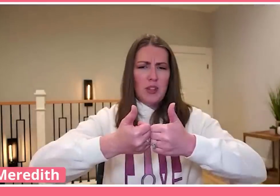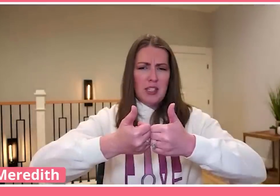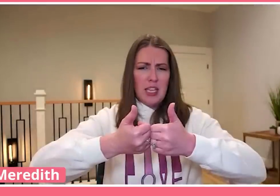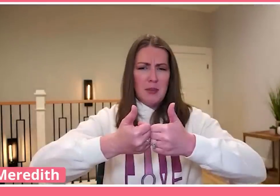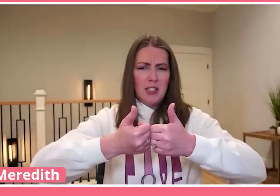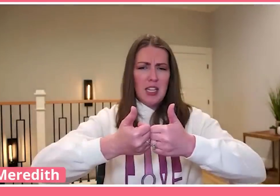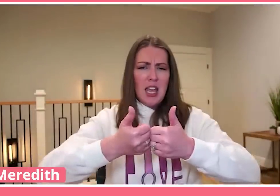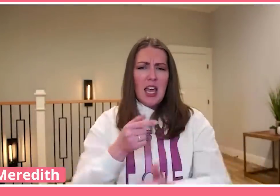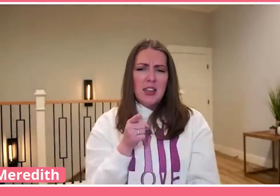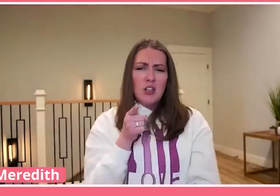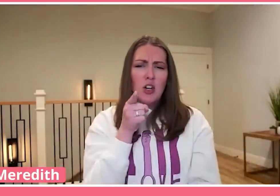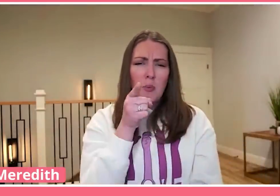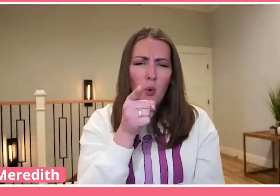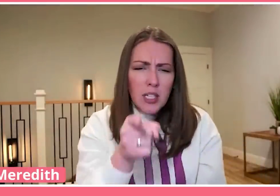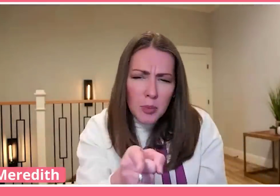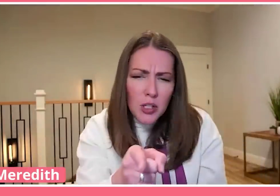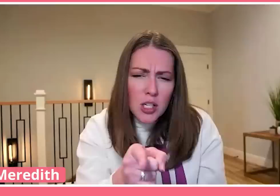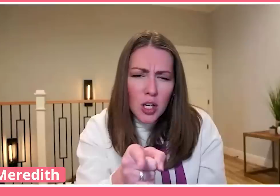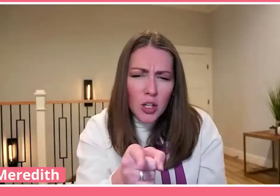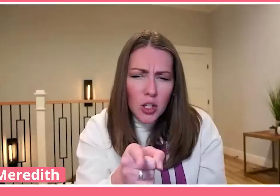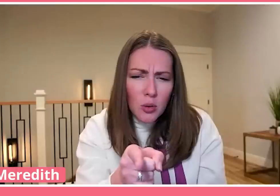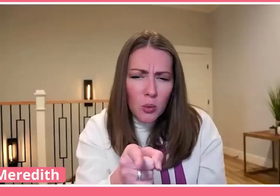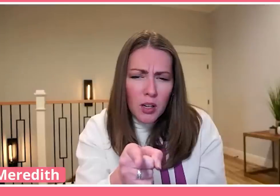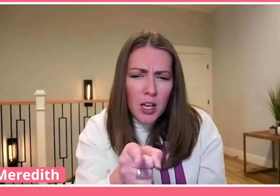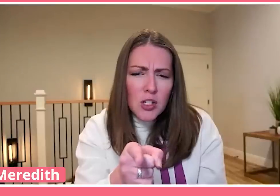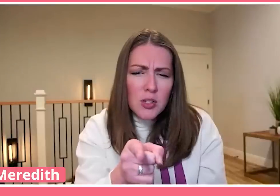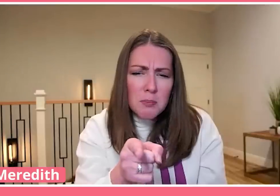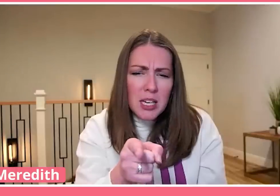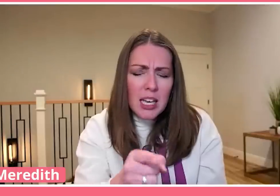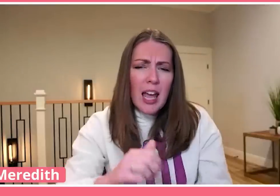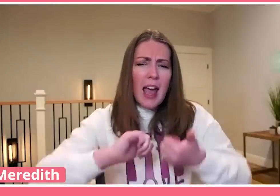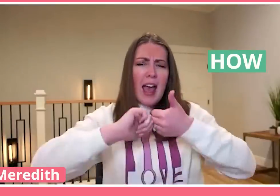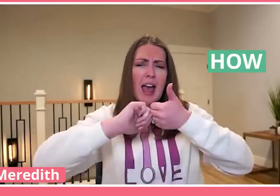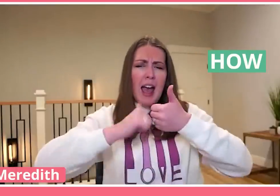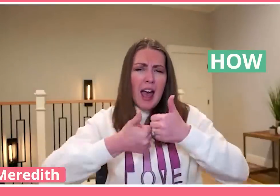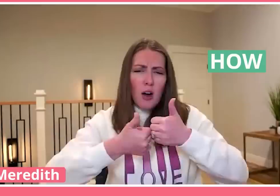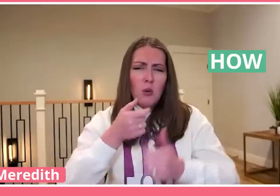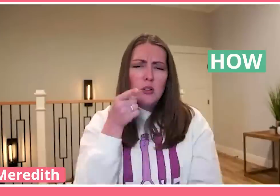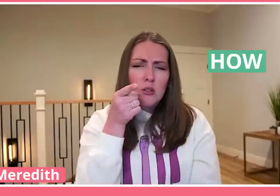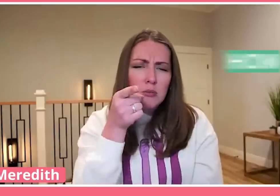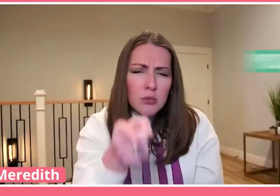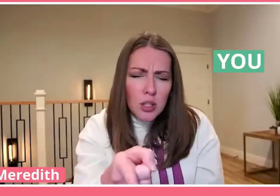the statement. And then you're going to point to the person, you. So it's meaning how, you.